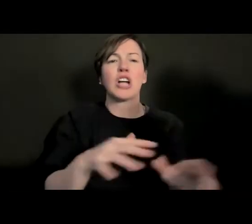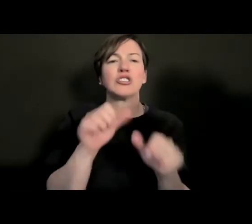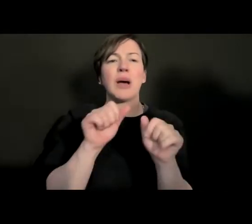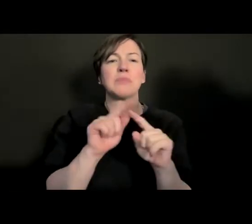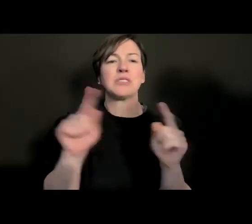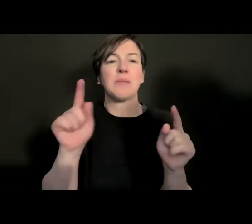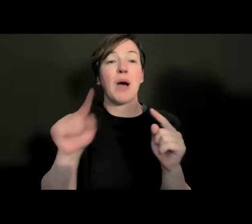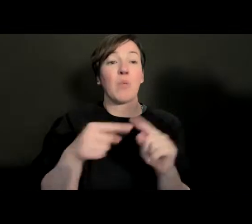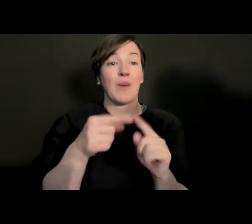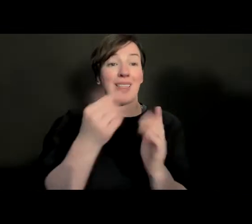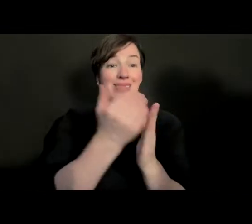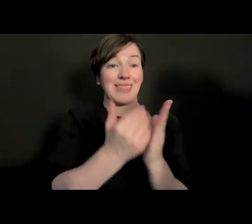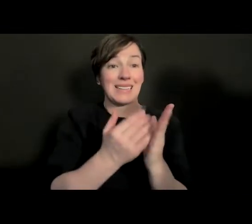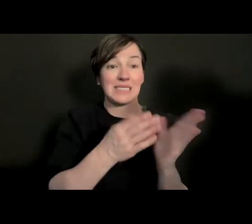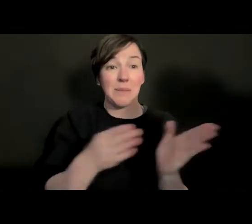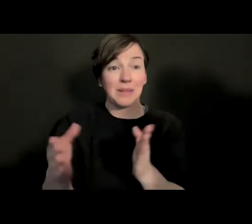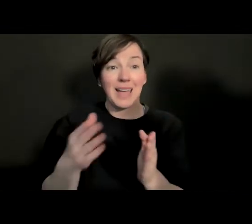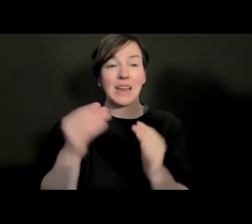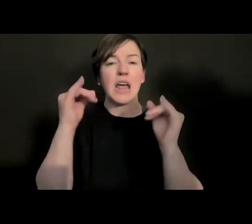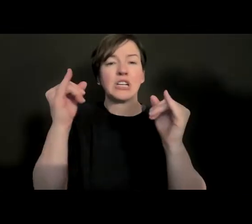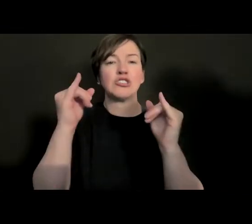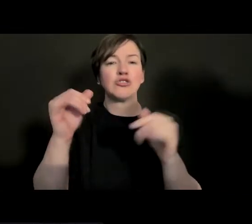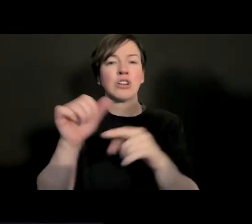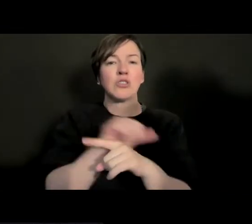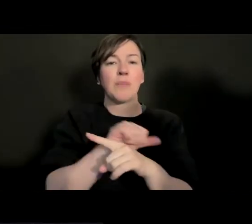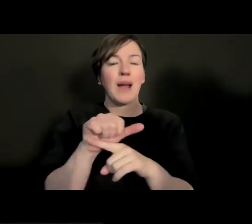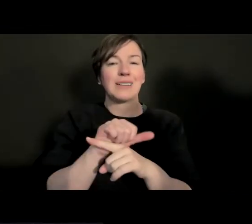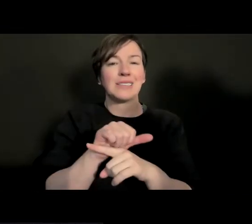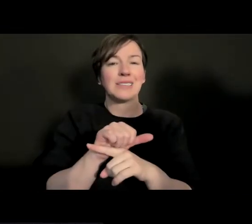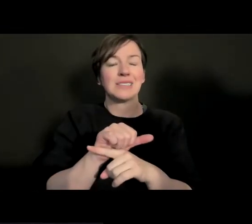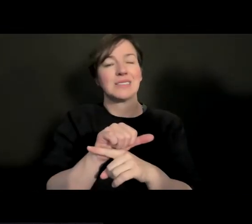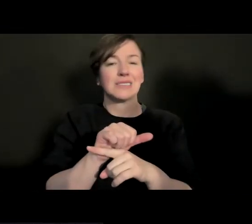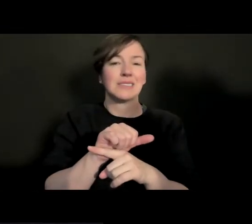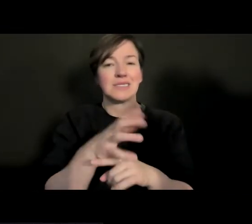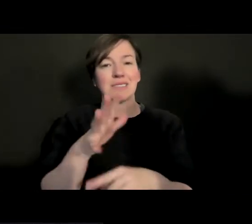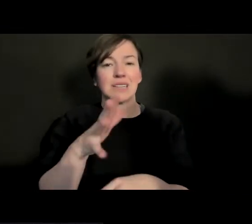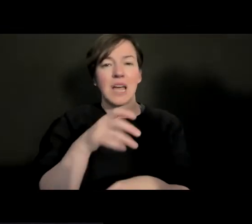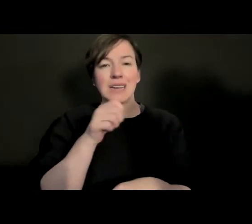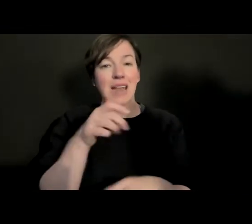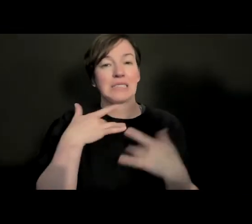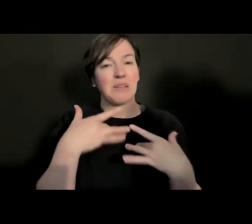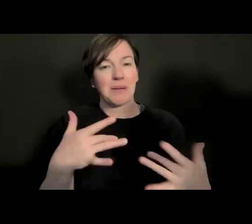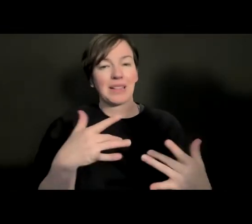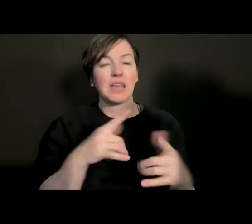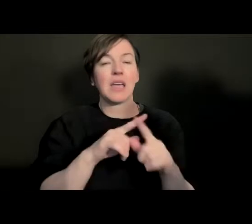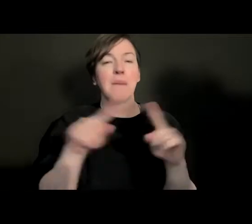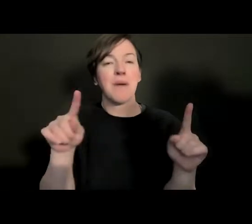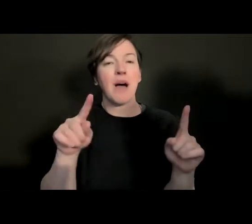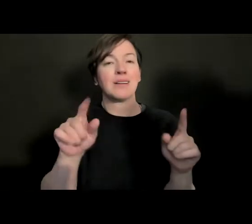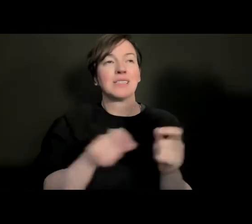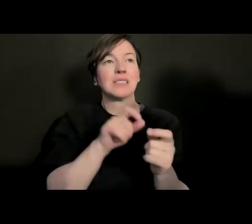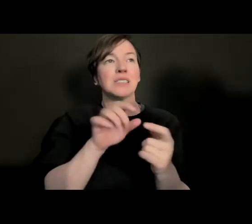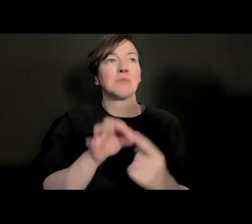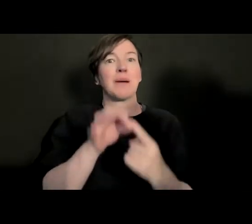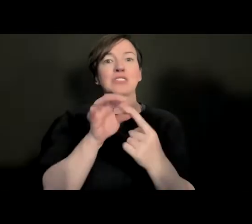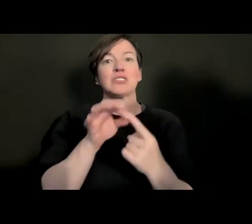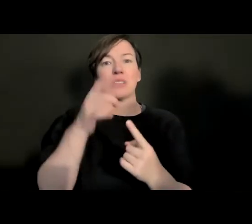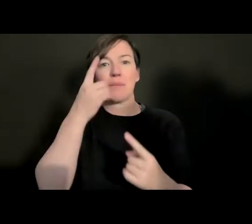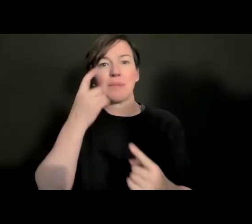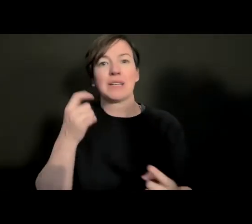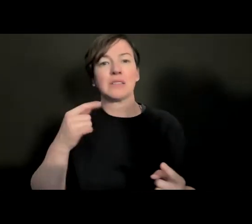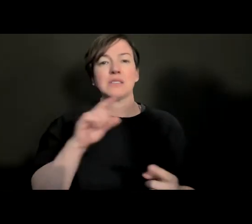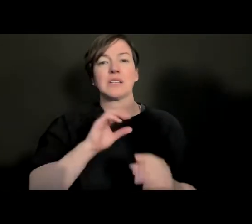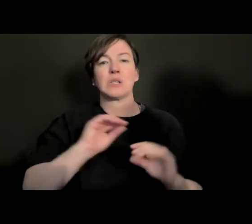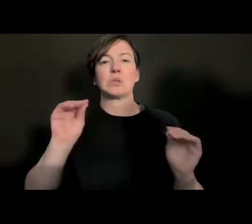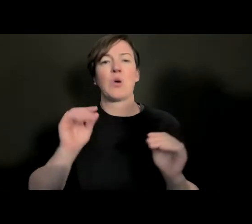comes to lesson planning and instructional practices, not typically, especially because there is no